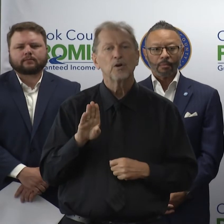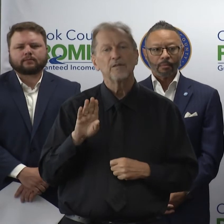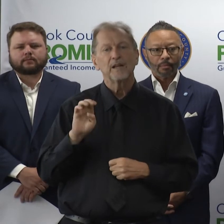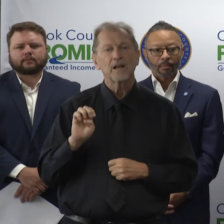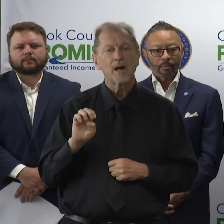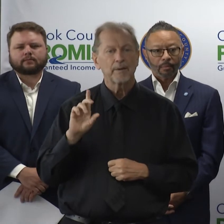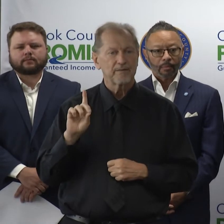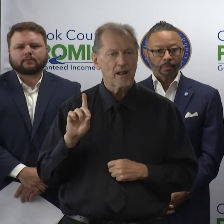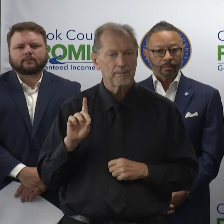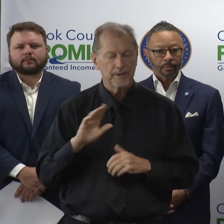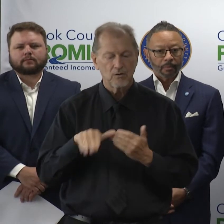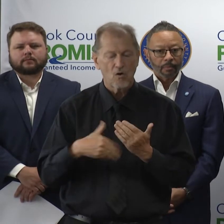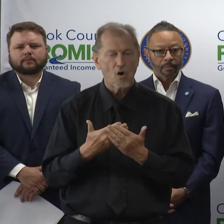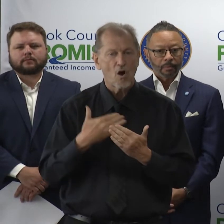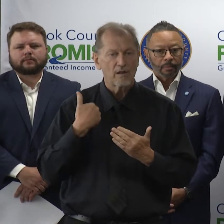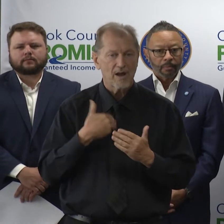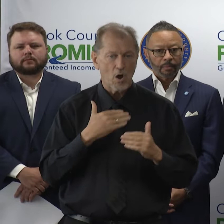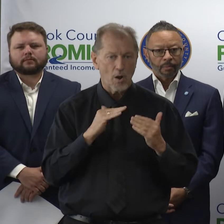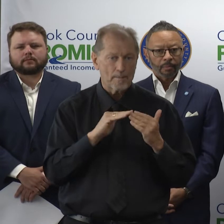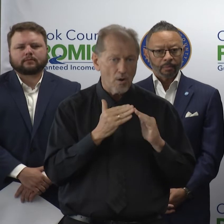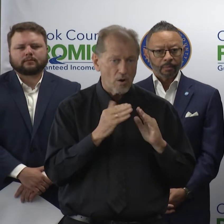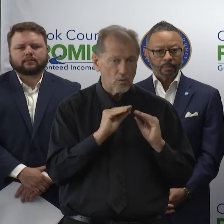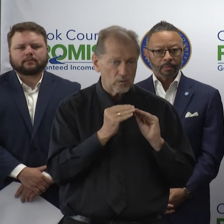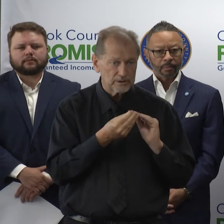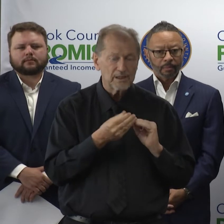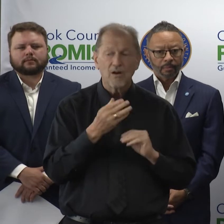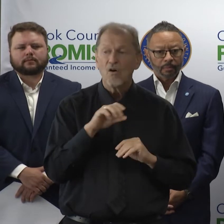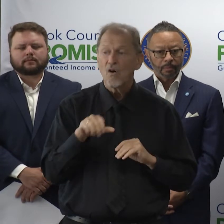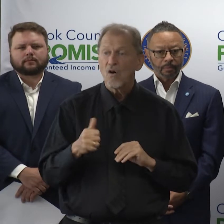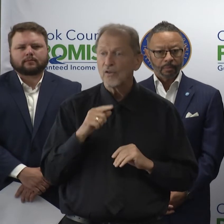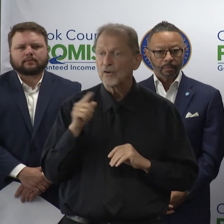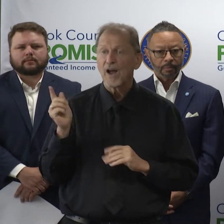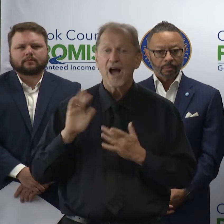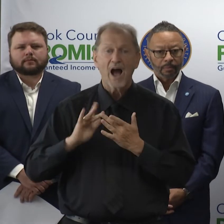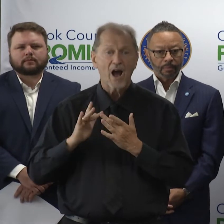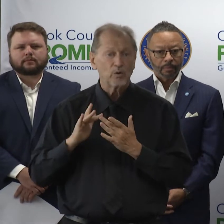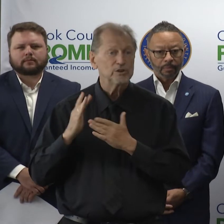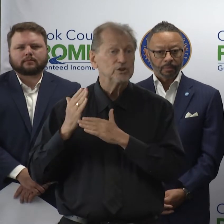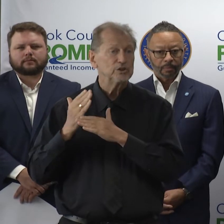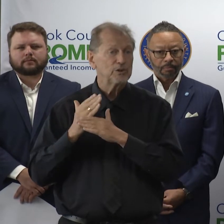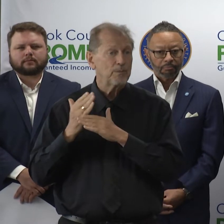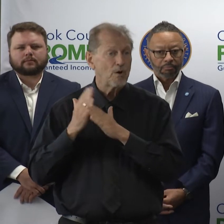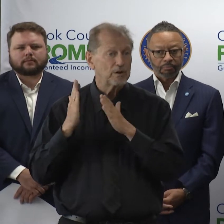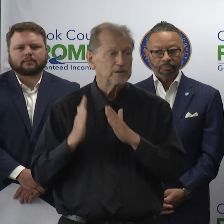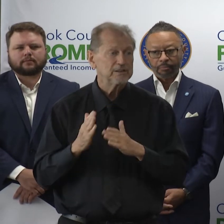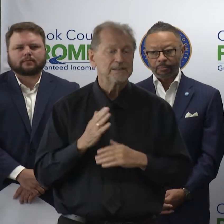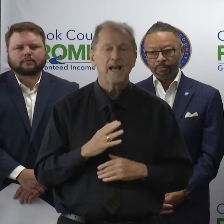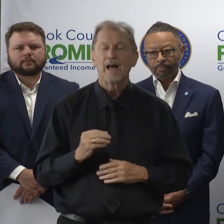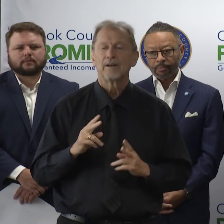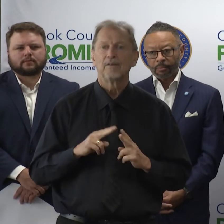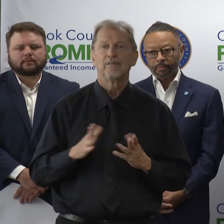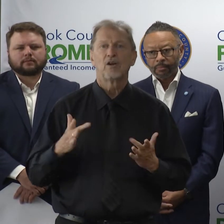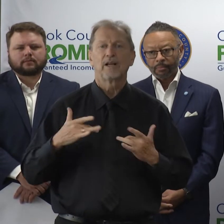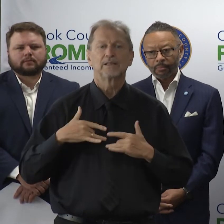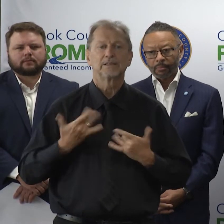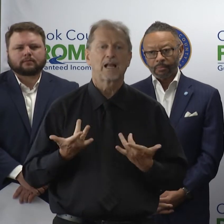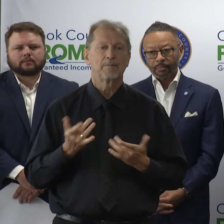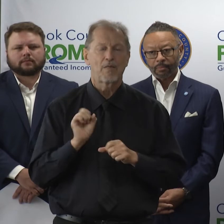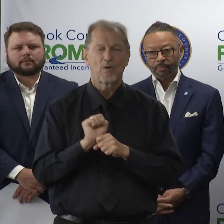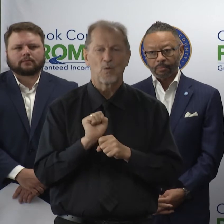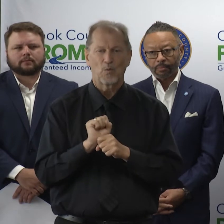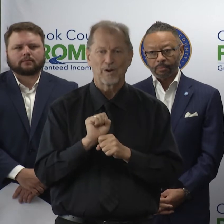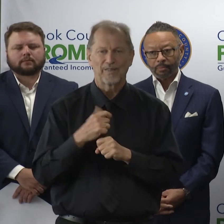all of our partners, all of our assistance partners and outreach partners, and very excited about the work that we